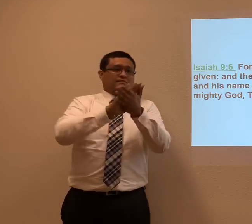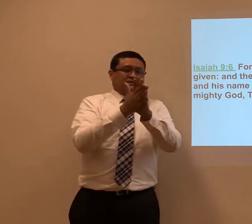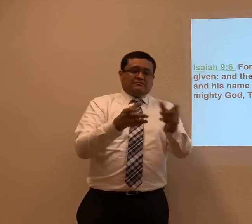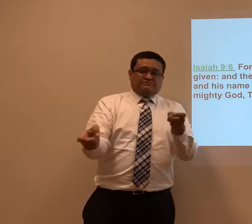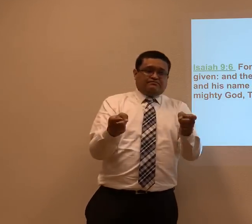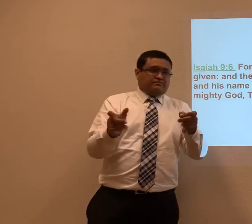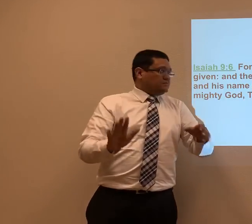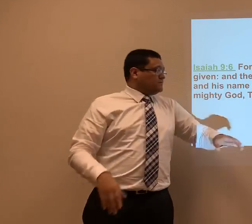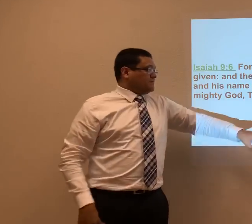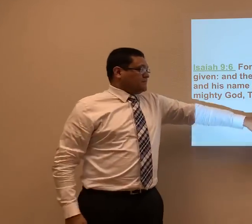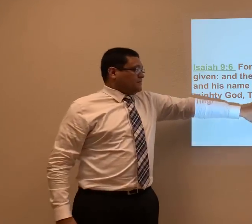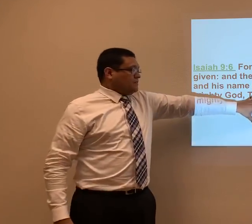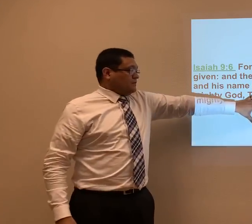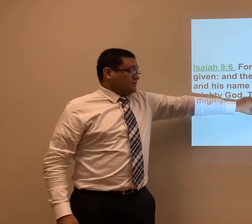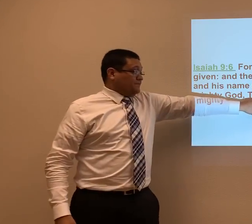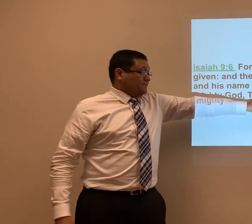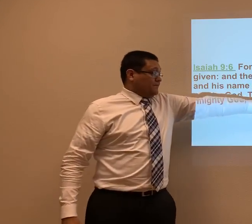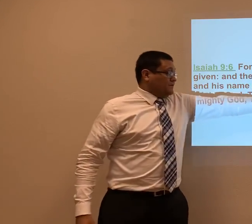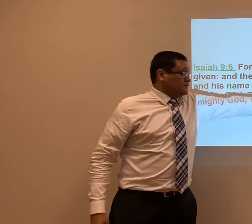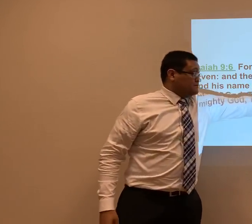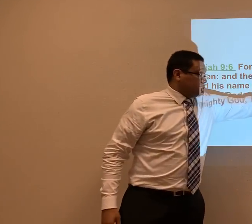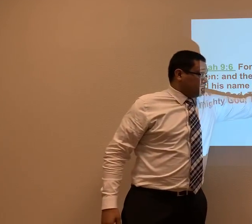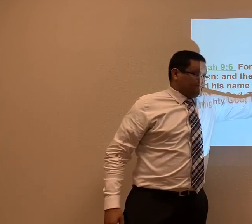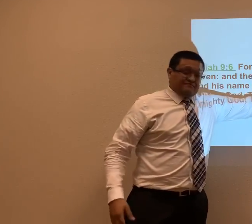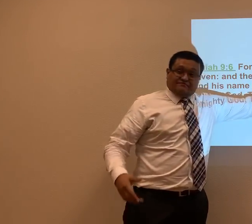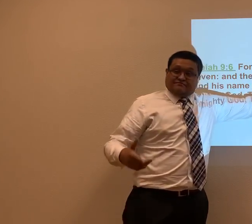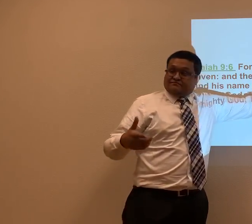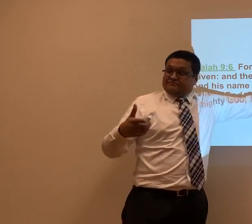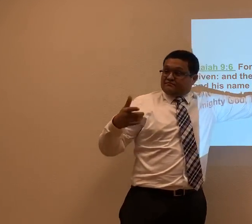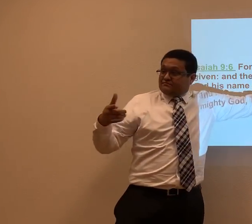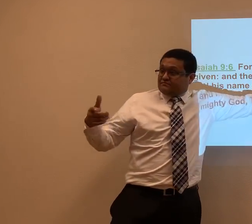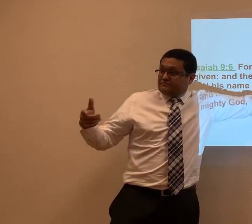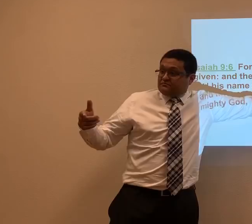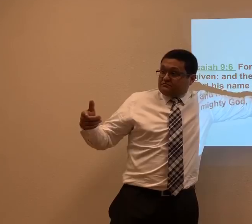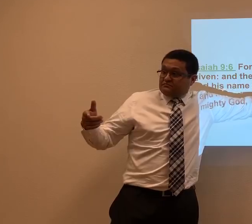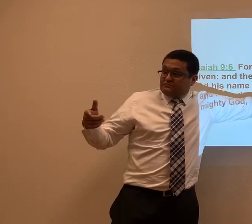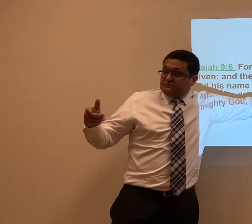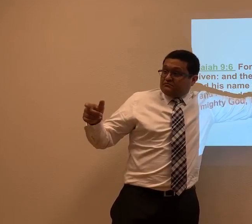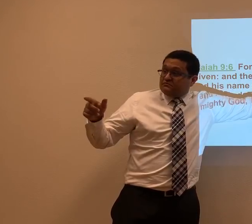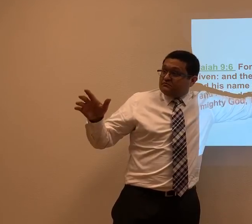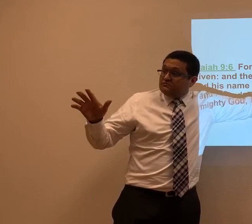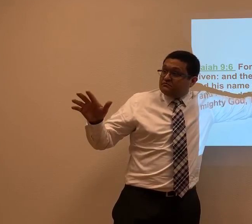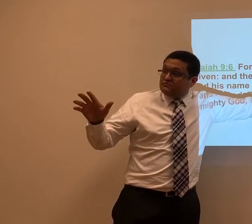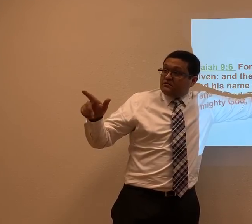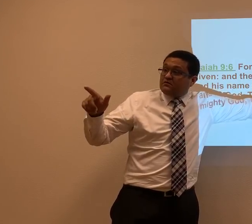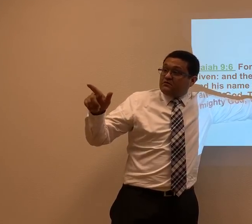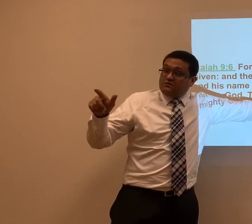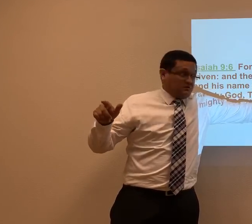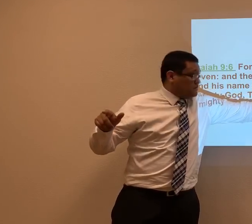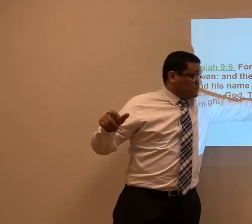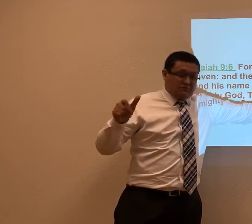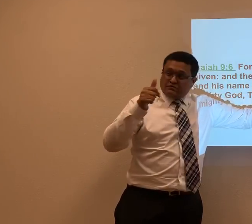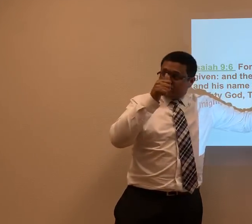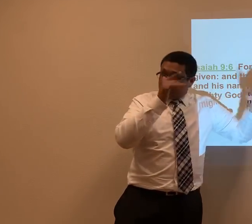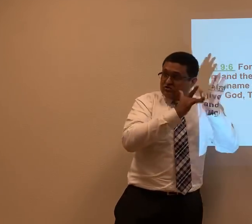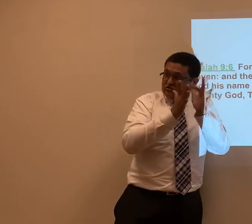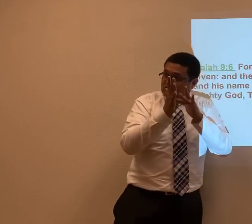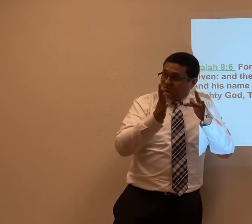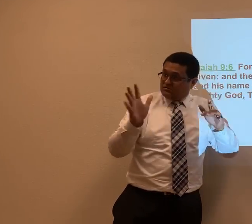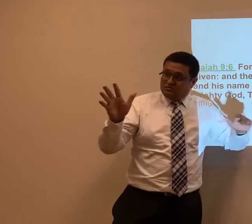when he comes down, yes. During that break, seven when he takes years. Over, there'll be peace during that 7 years. No, there'll be tribulation. Tribulation before that,